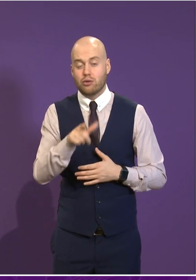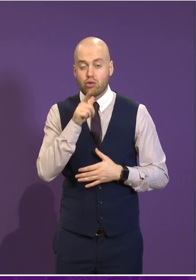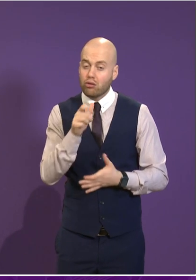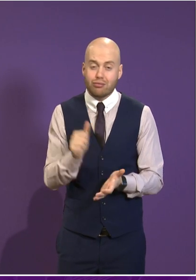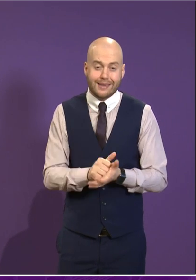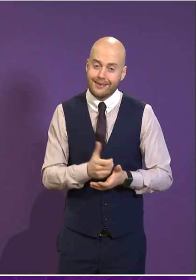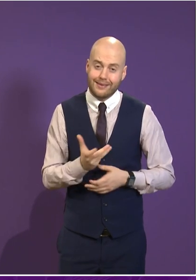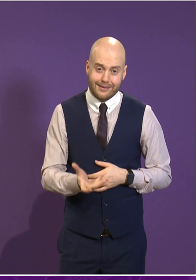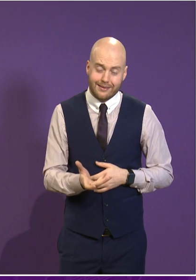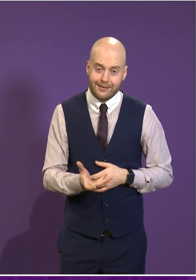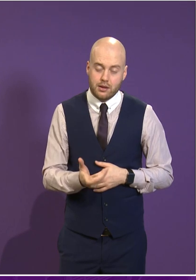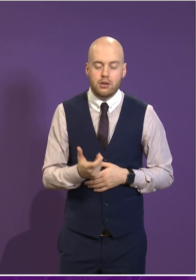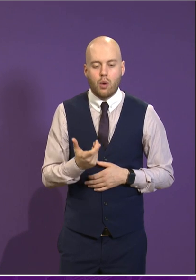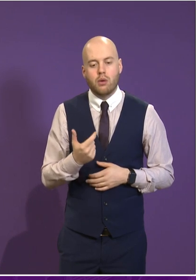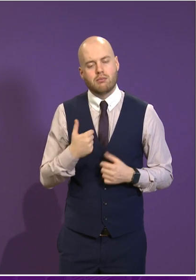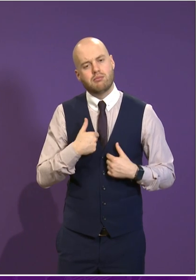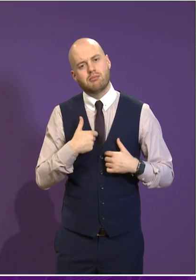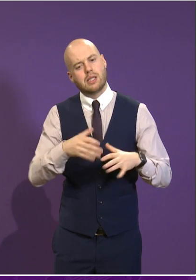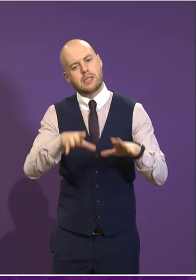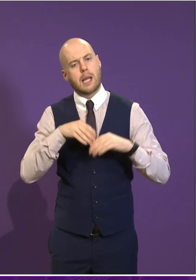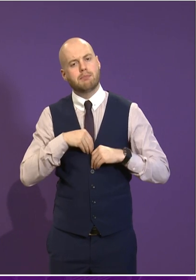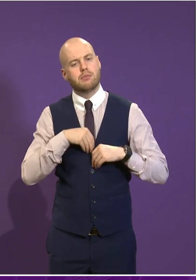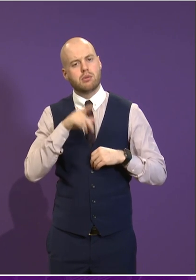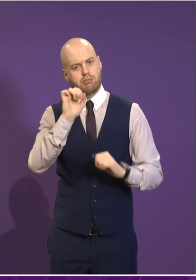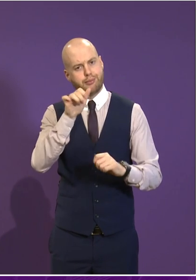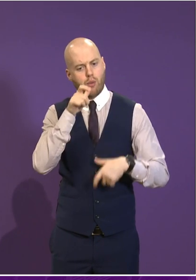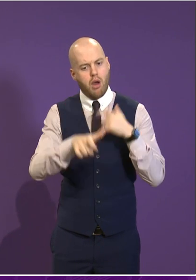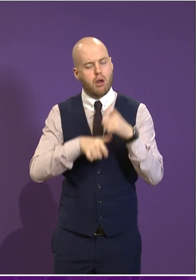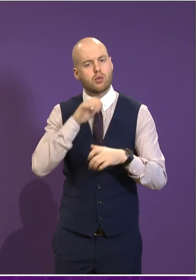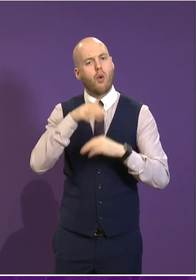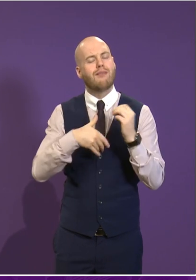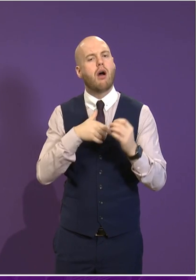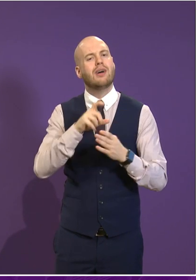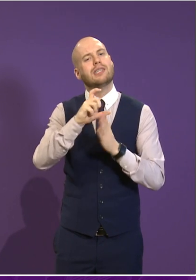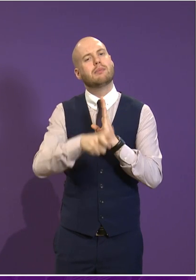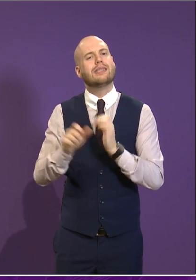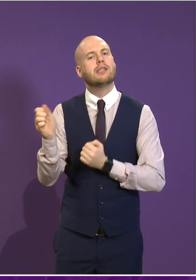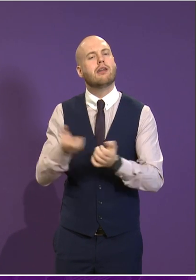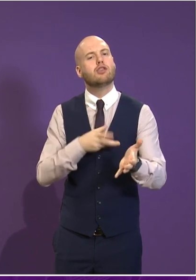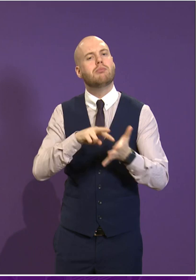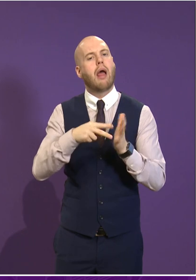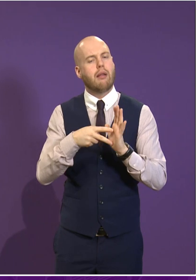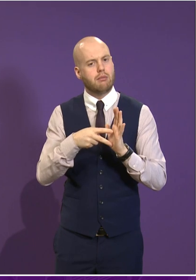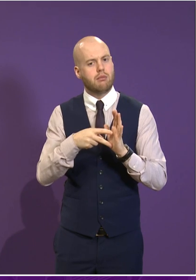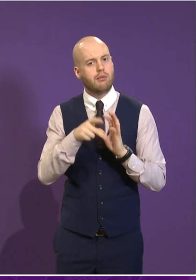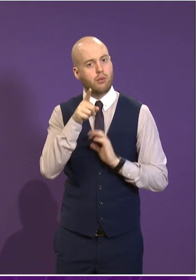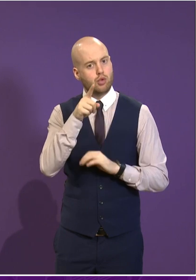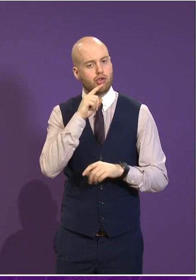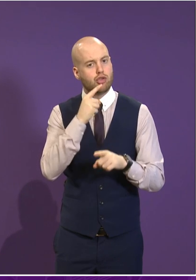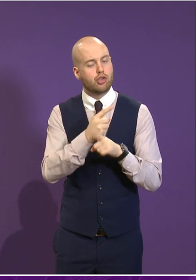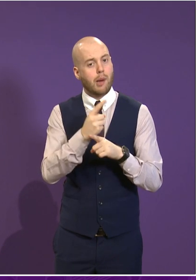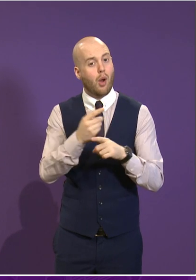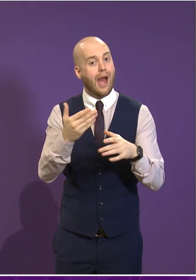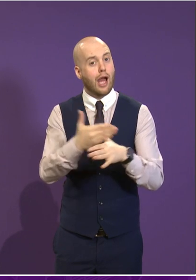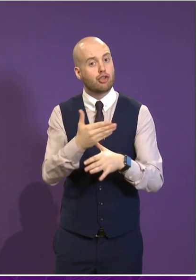words from the Cabinet Secretary this morning around the disability delivery plan when you talk about actions. And I come back to the carrot and